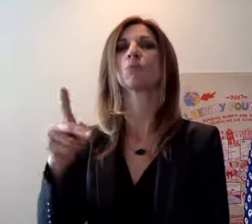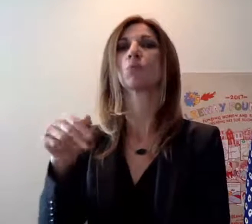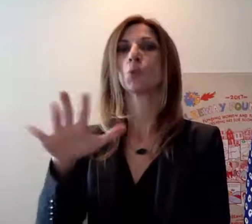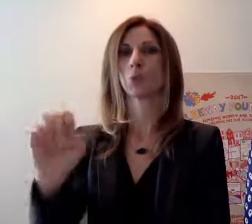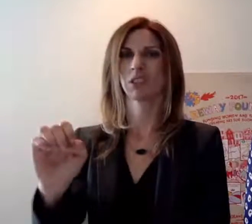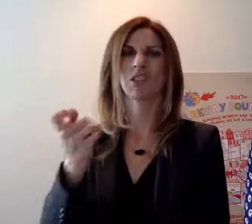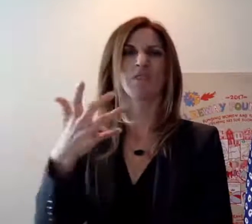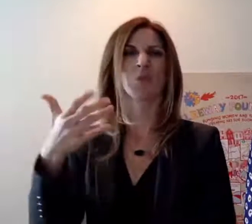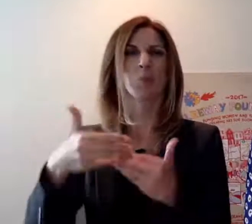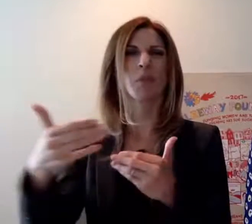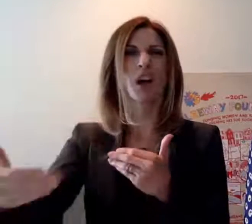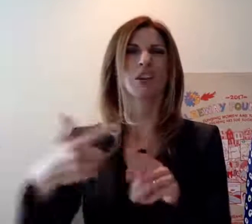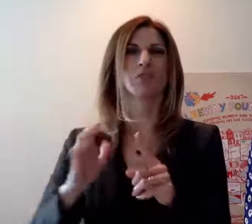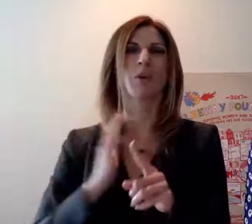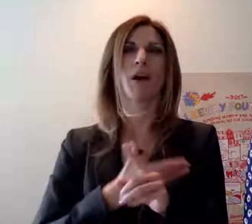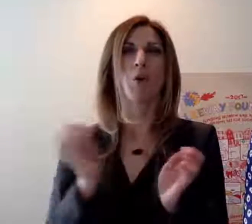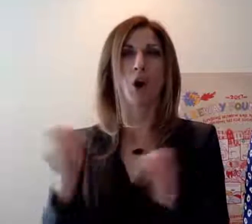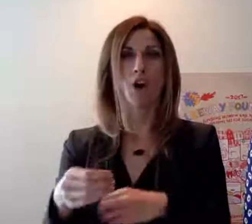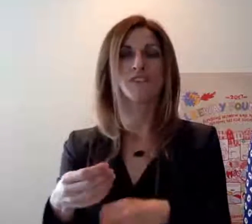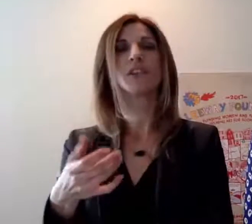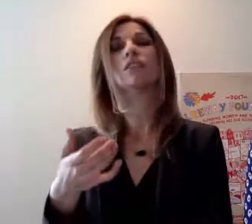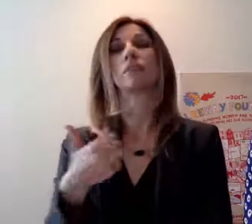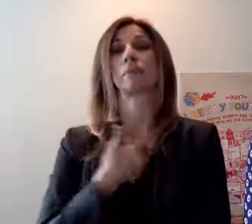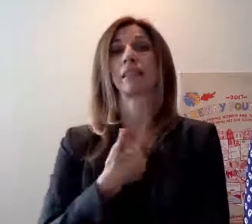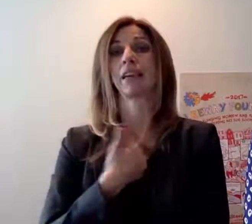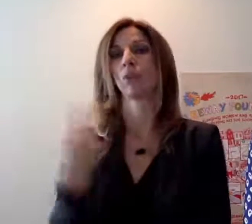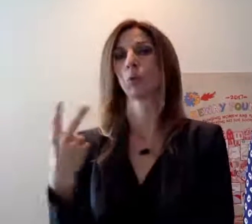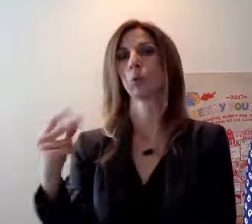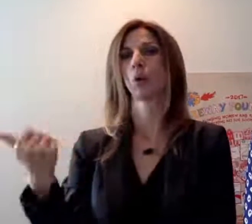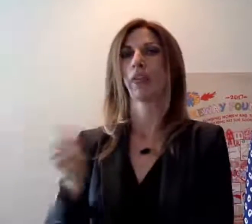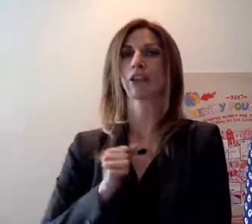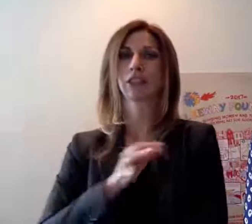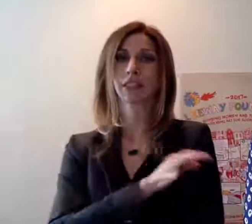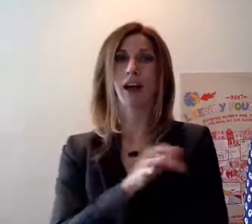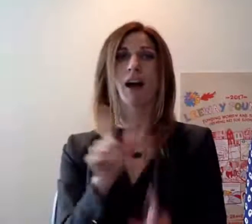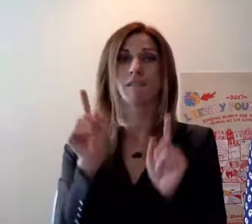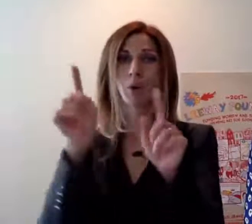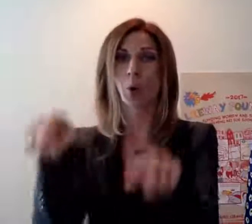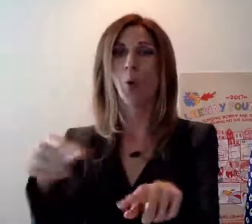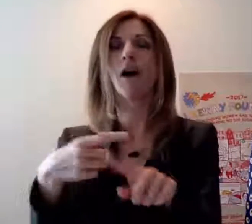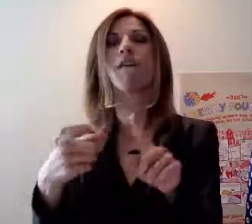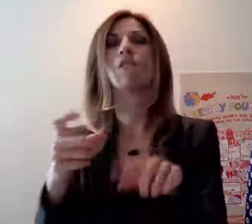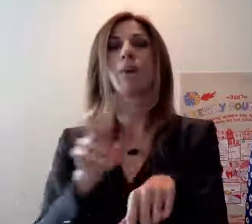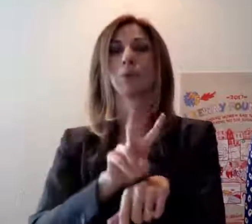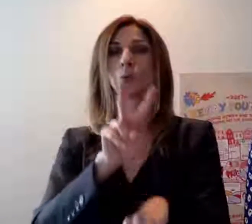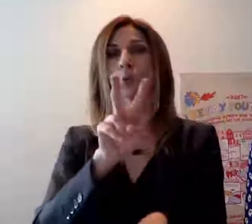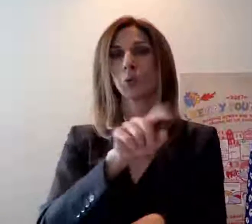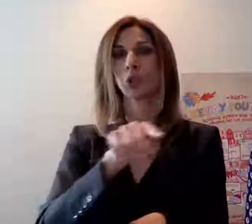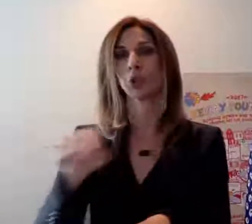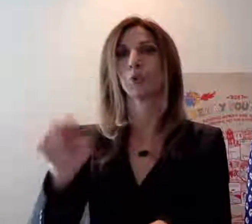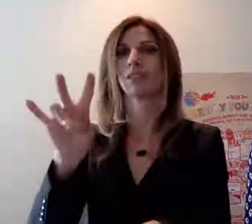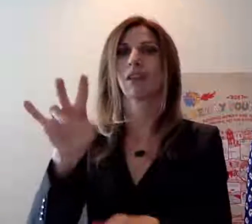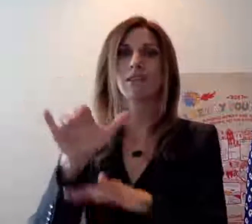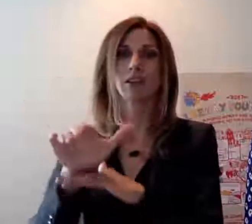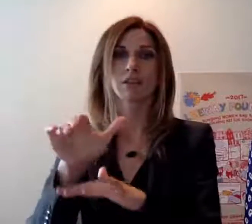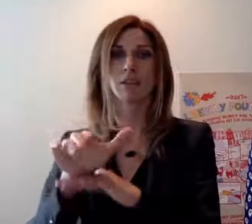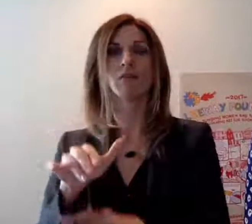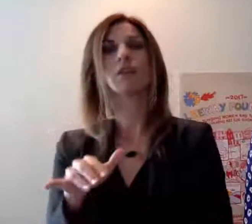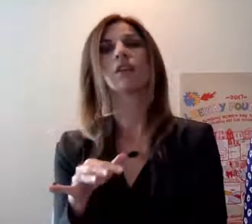few blocks from the Leeway office. Myself and 2 other staff members will be there from 2 p.m. until 7